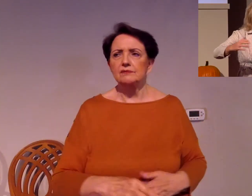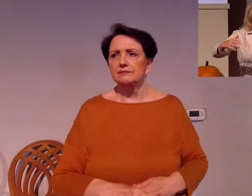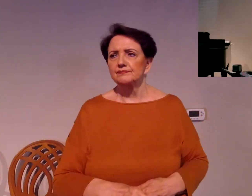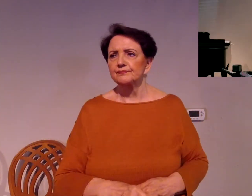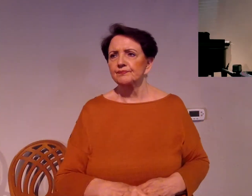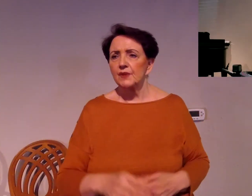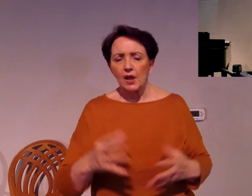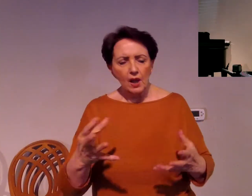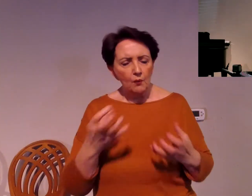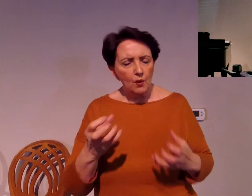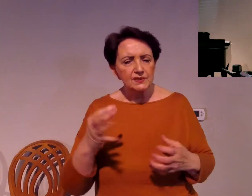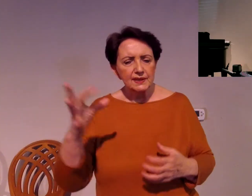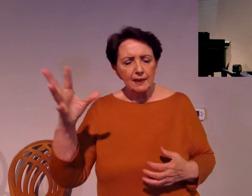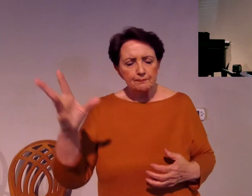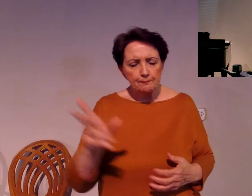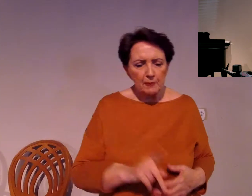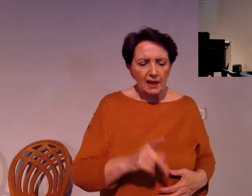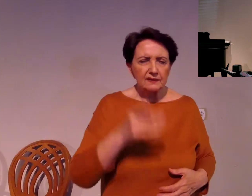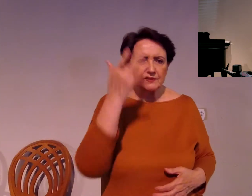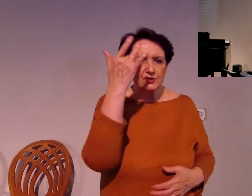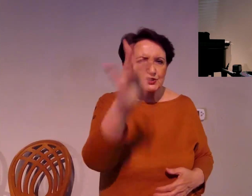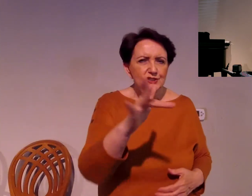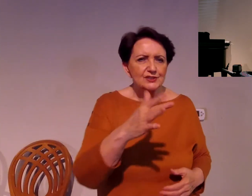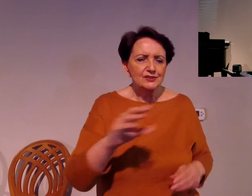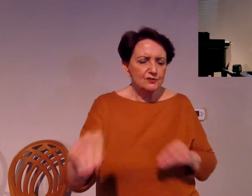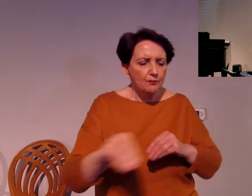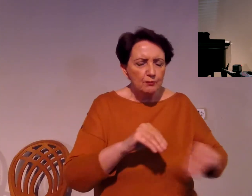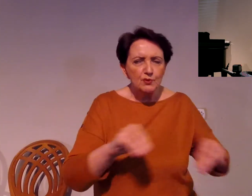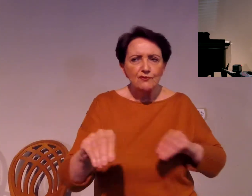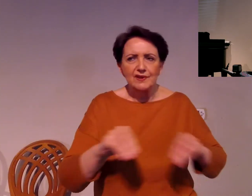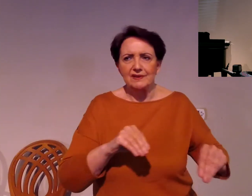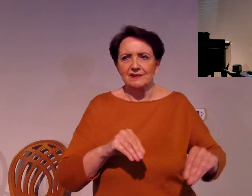want to get in the back the genius of moving.